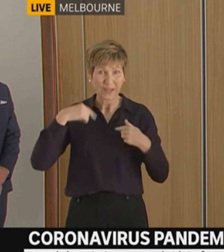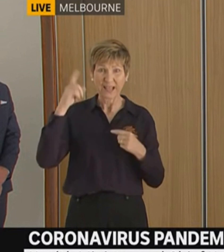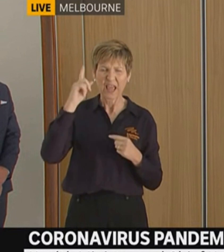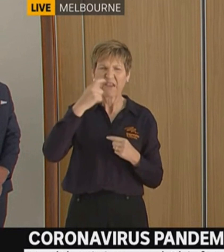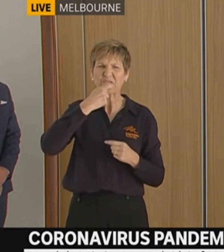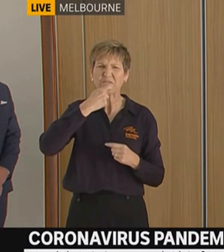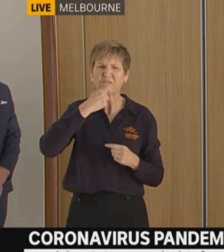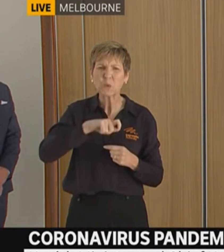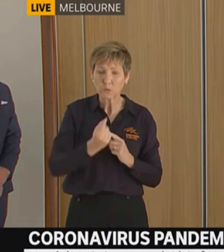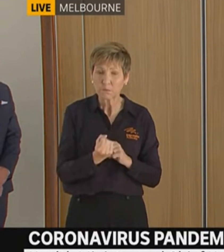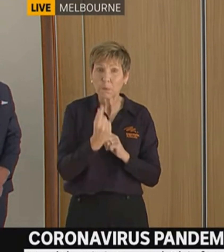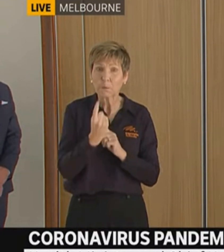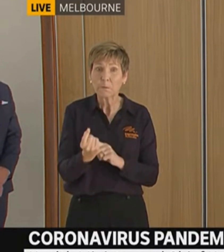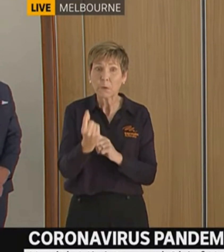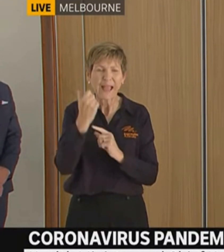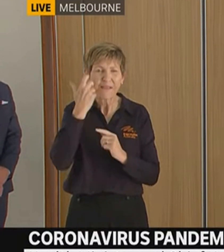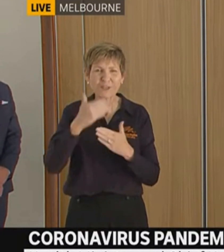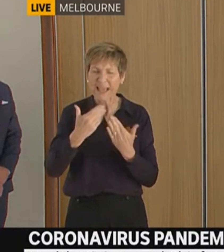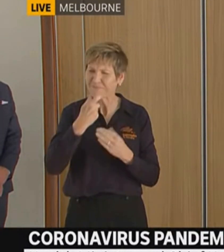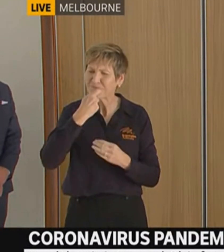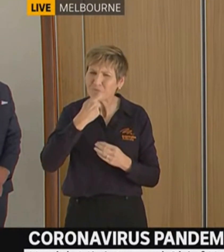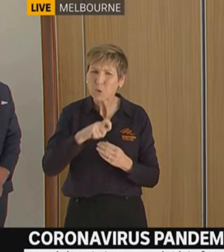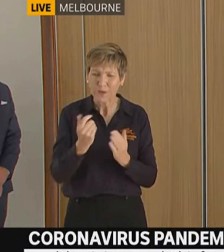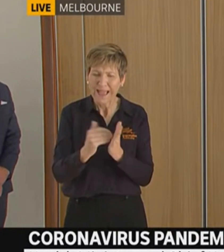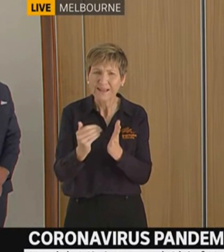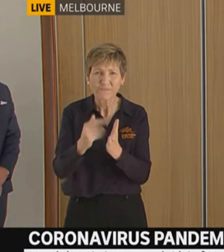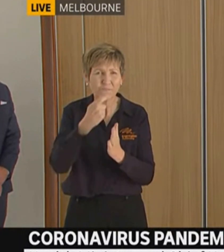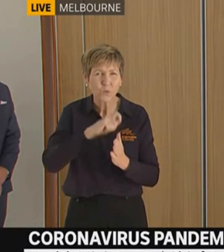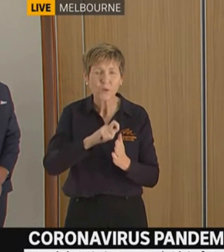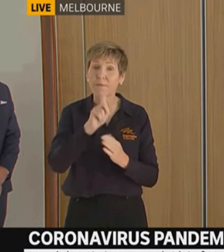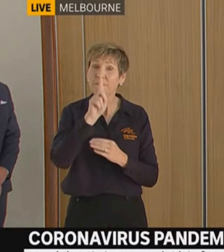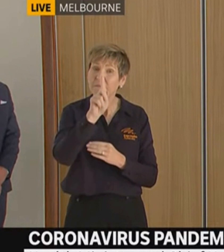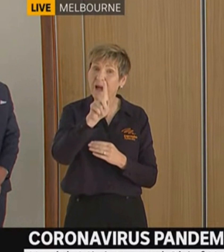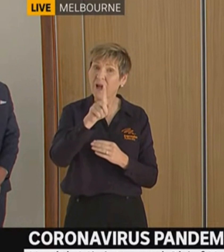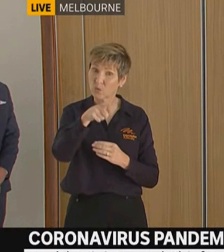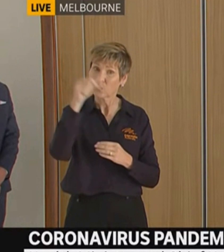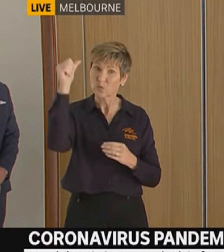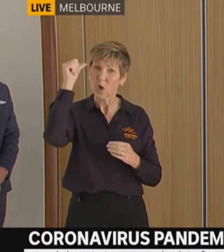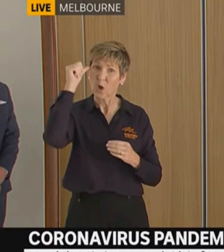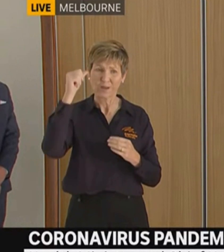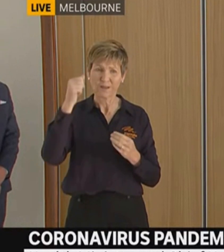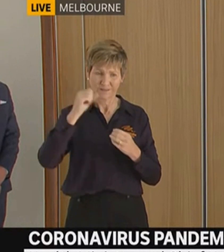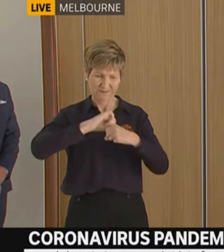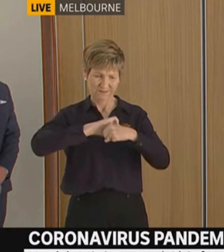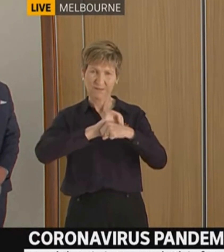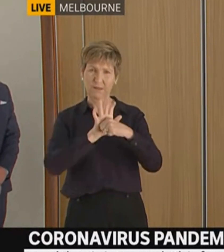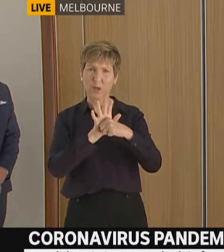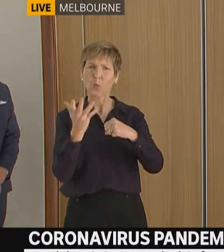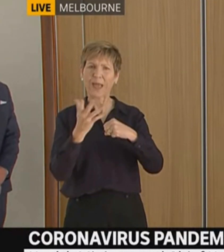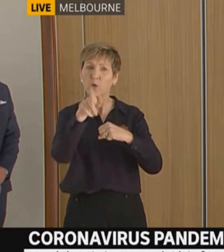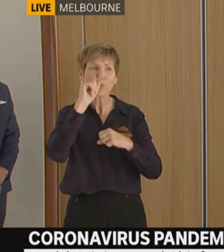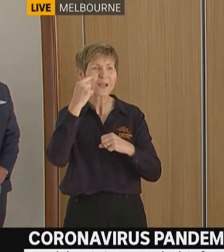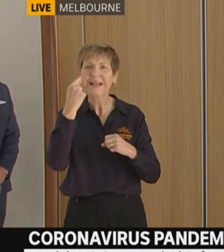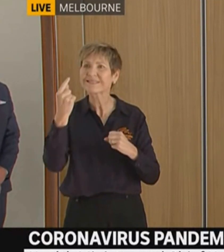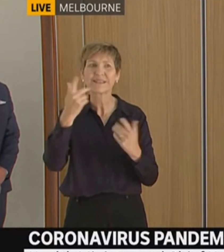numbers of cases. But make no mistake, this virus is still in our community, probably in small